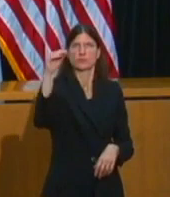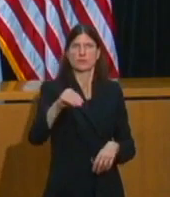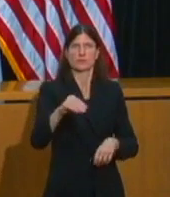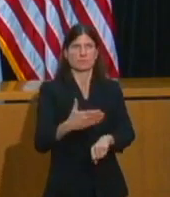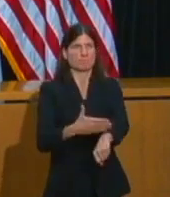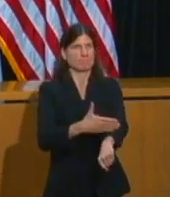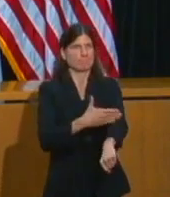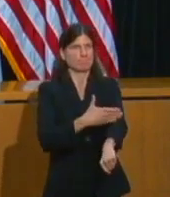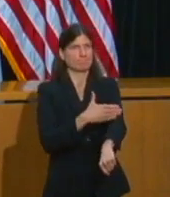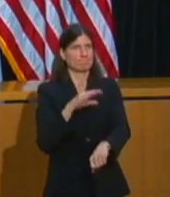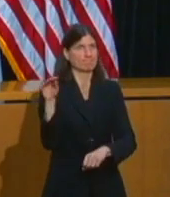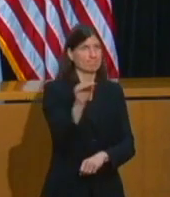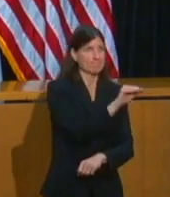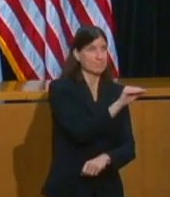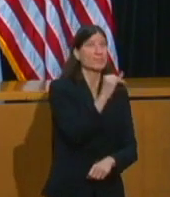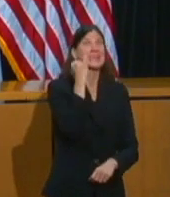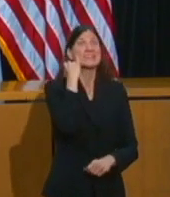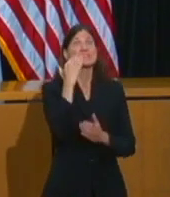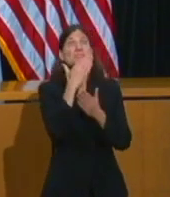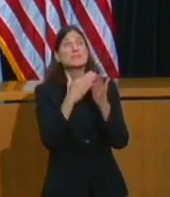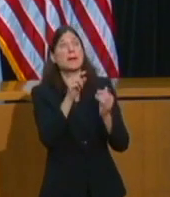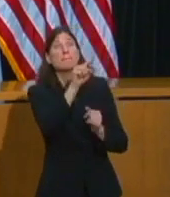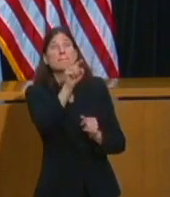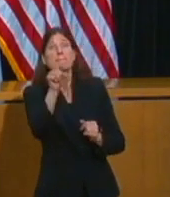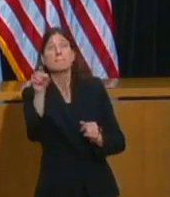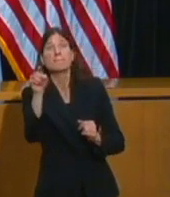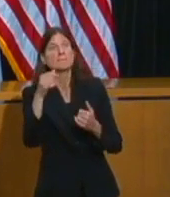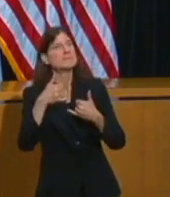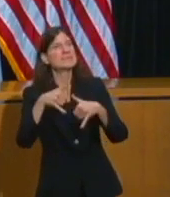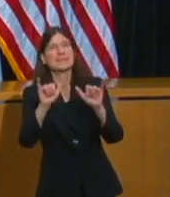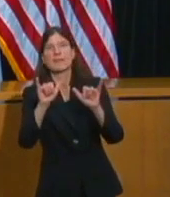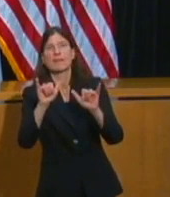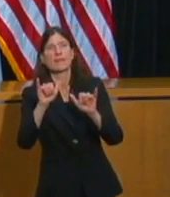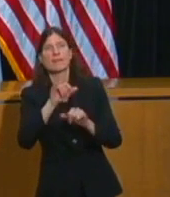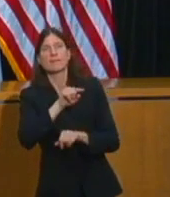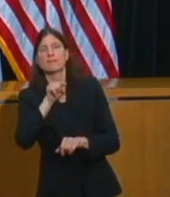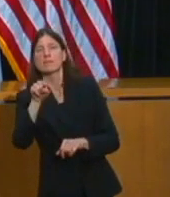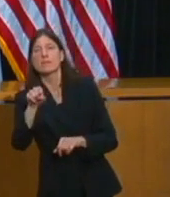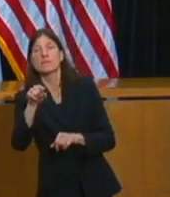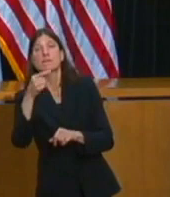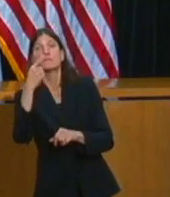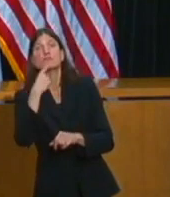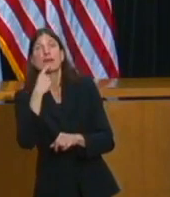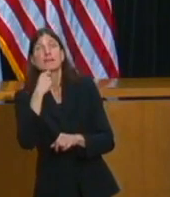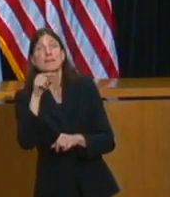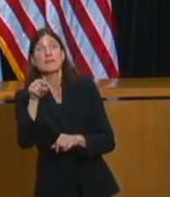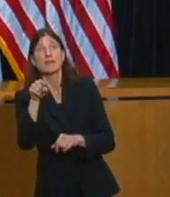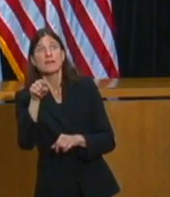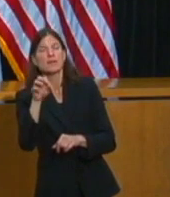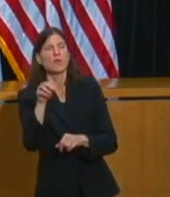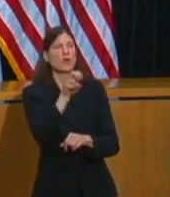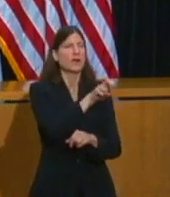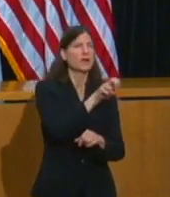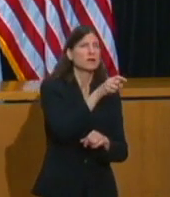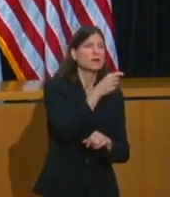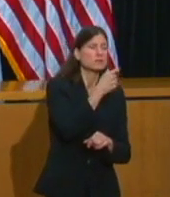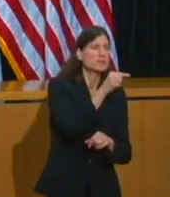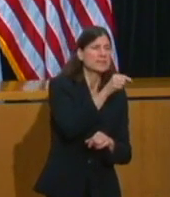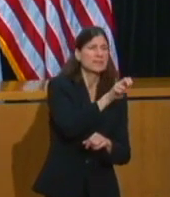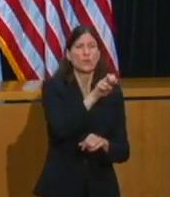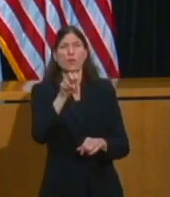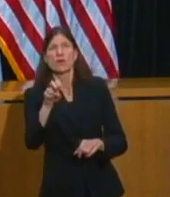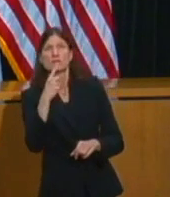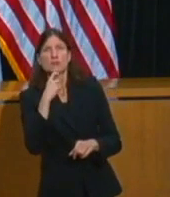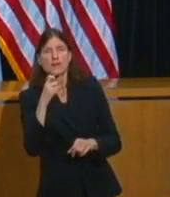And that keeps ratcheting down. And that will keep ratcheting down. And yes, it is a consequence. And hopefully it's a motivator to